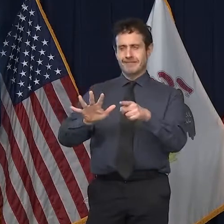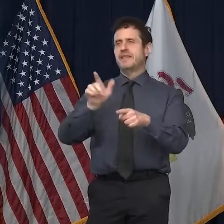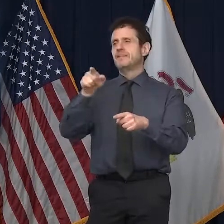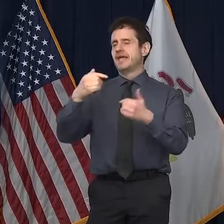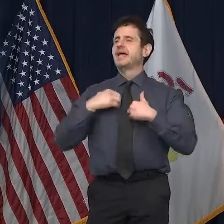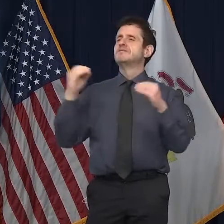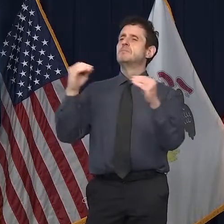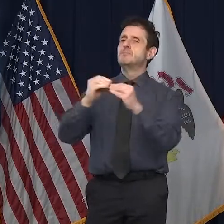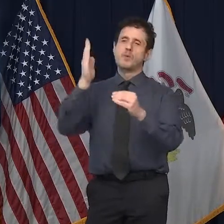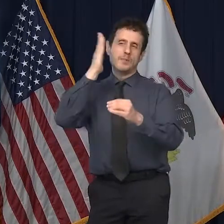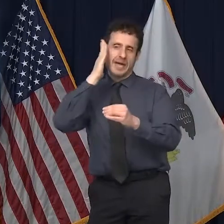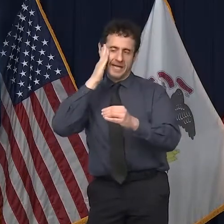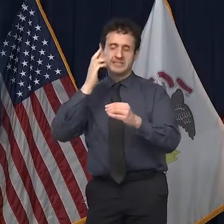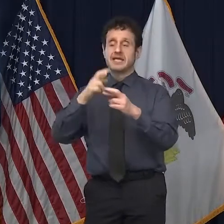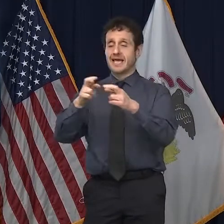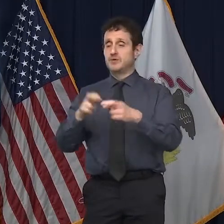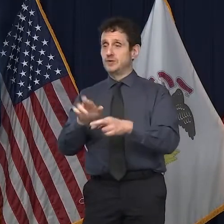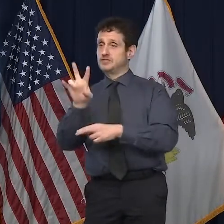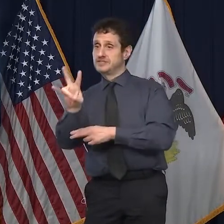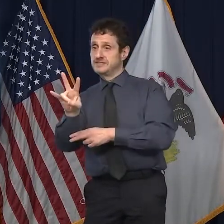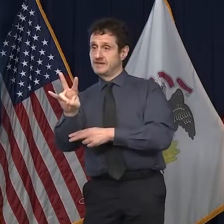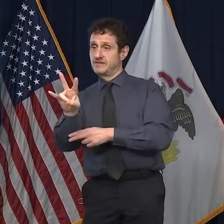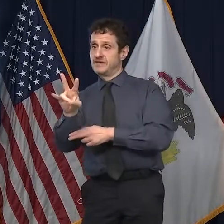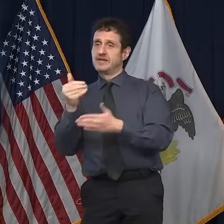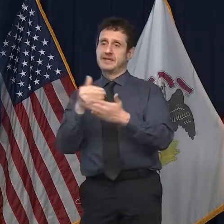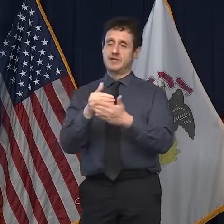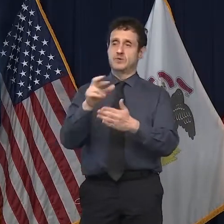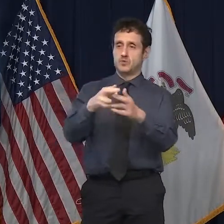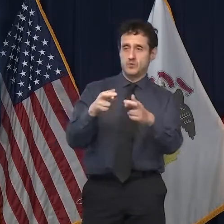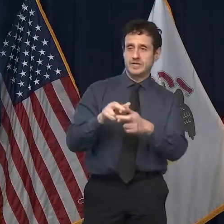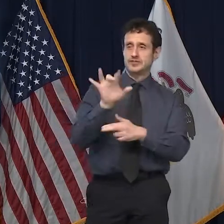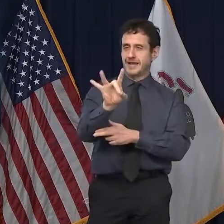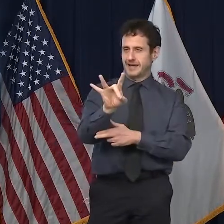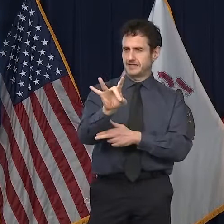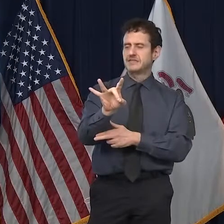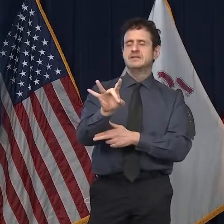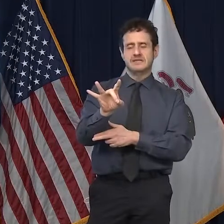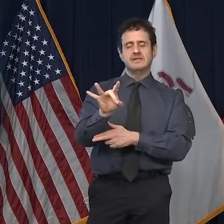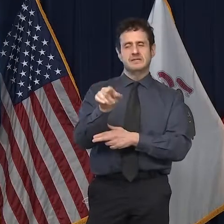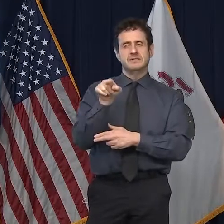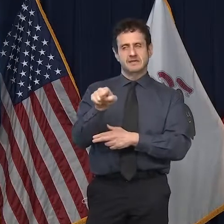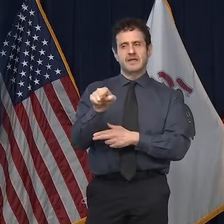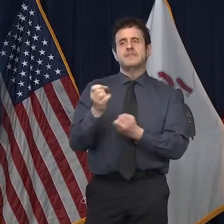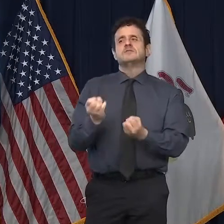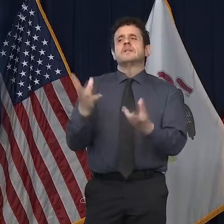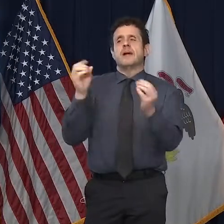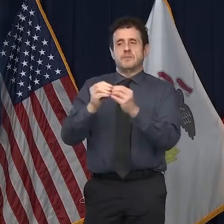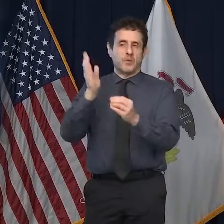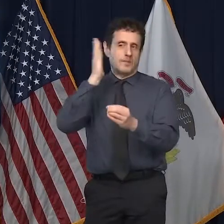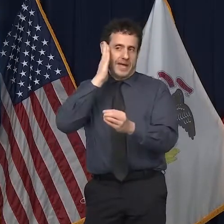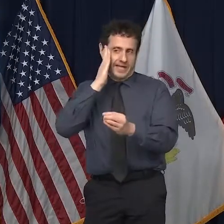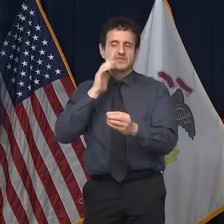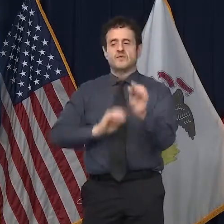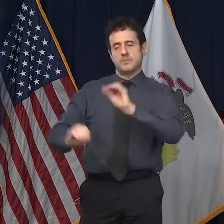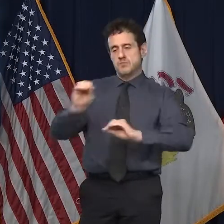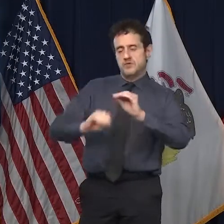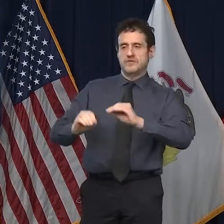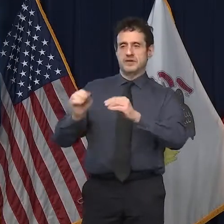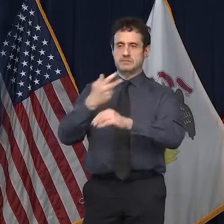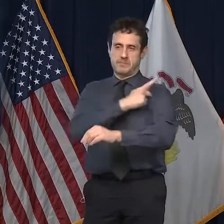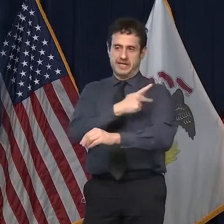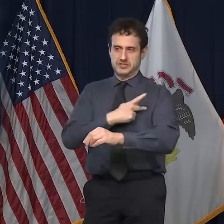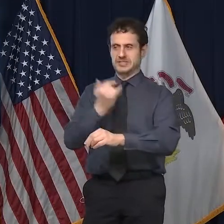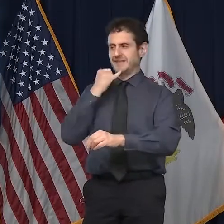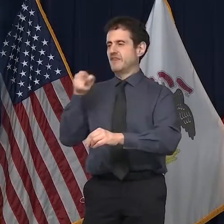close, Region 7 is in proximity to Region 8, there is a lot of room for moving patients around within